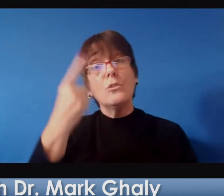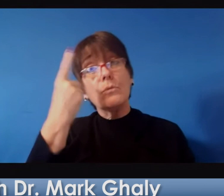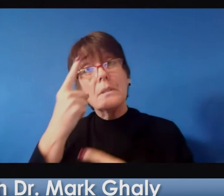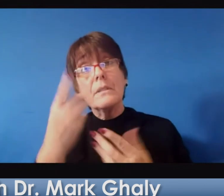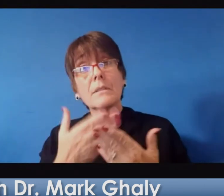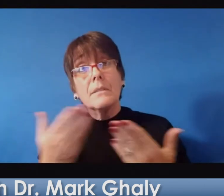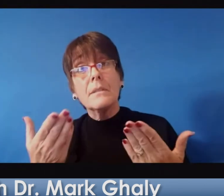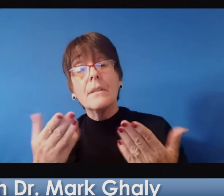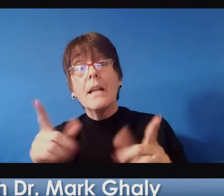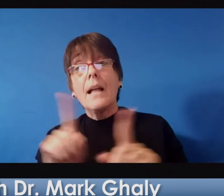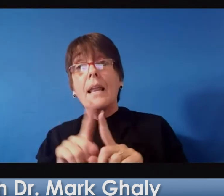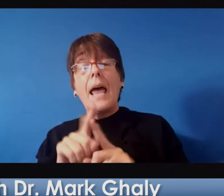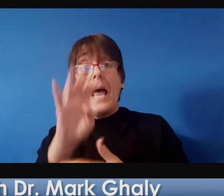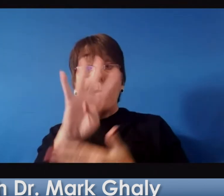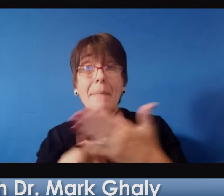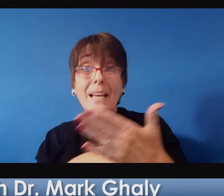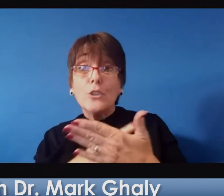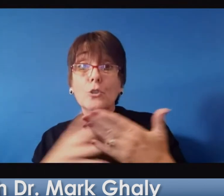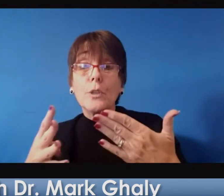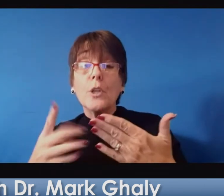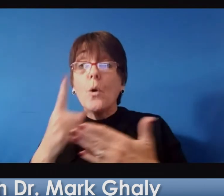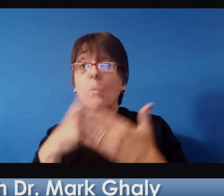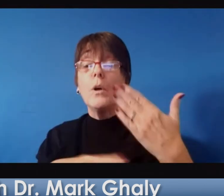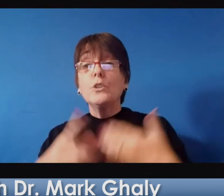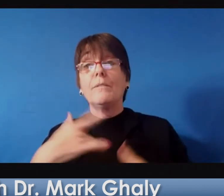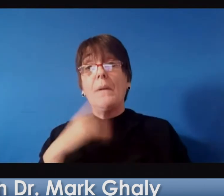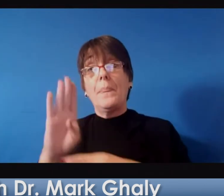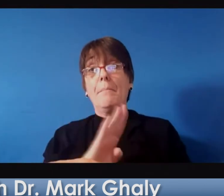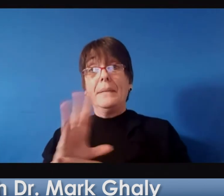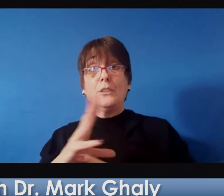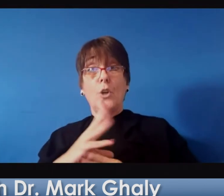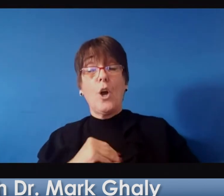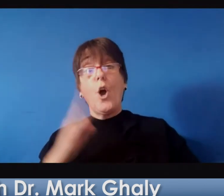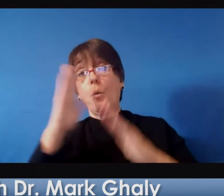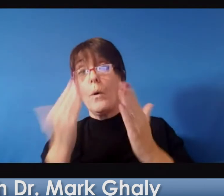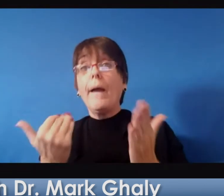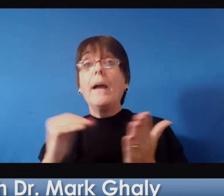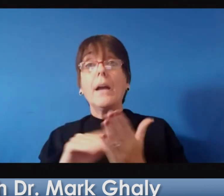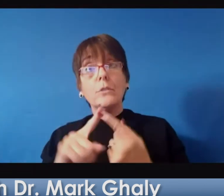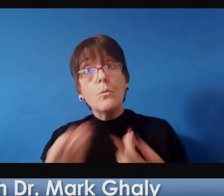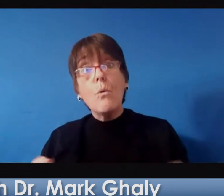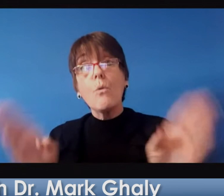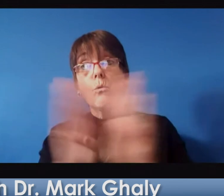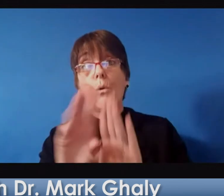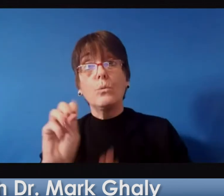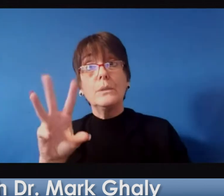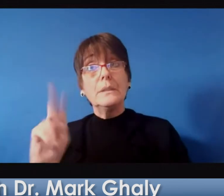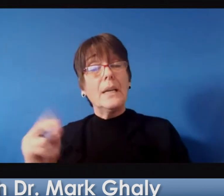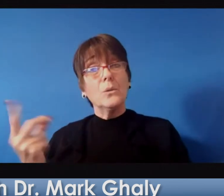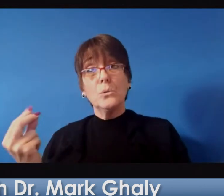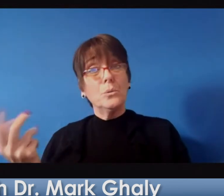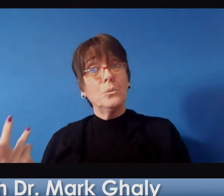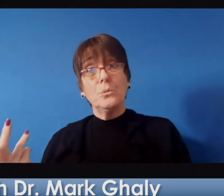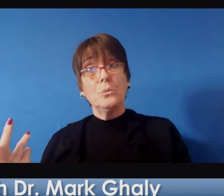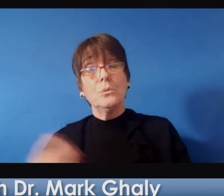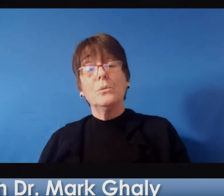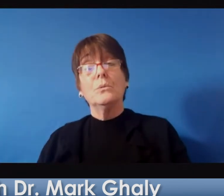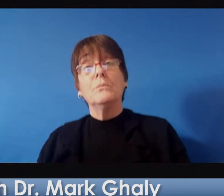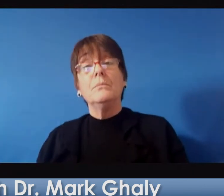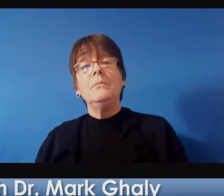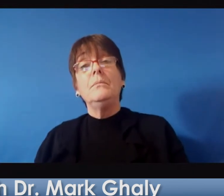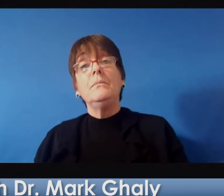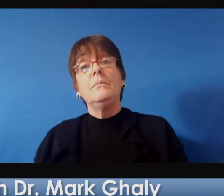this as a metric? And what would you say to the business owners who are worried about once again having to shut down? Yeah,